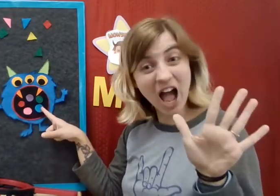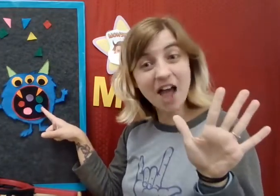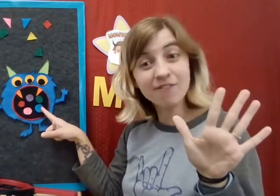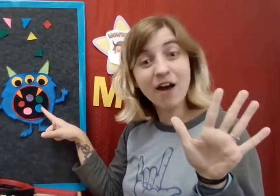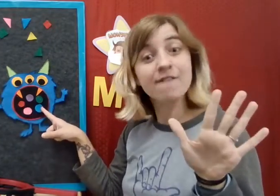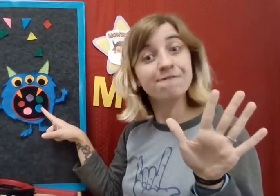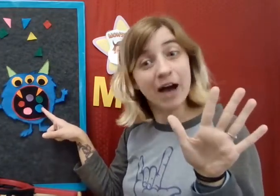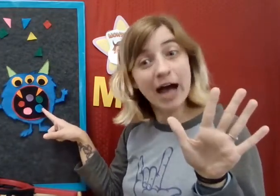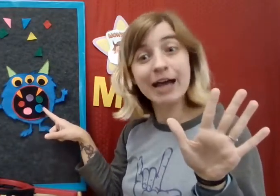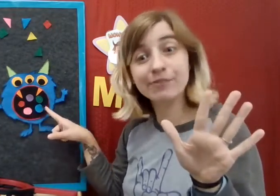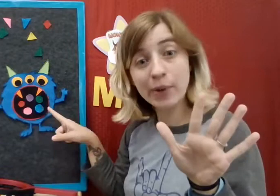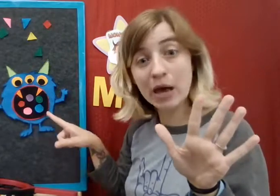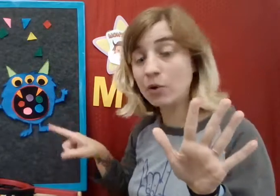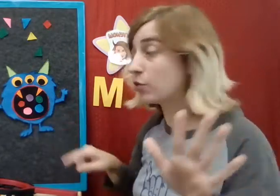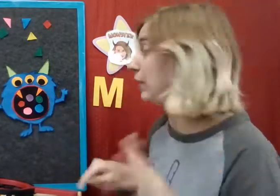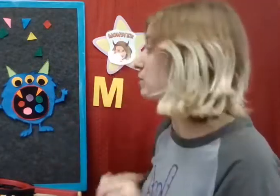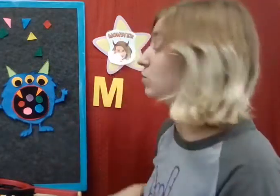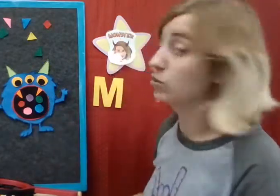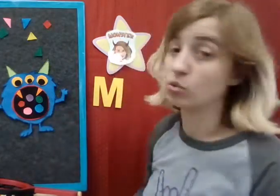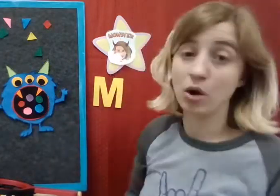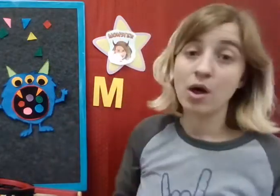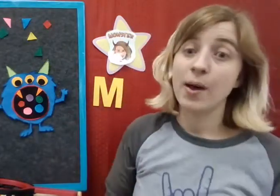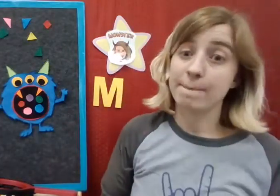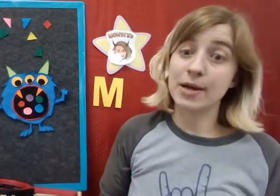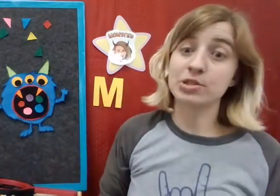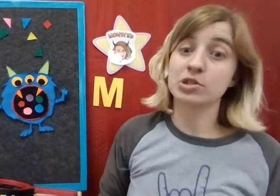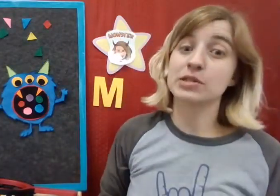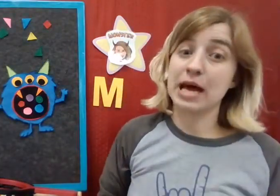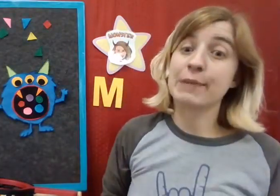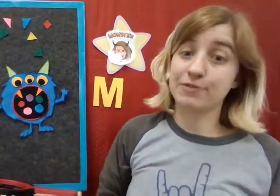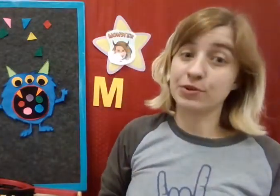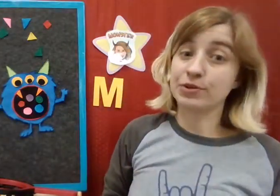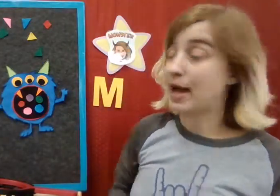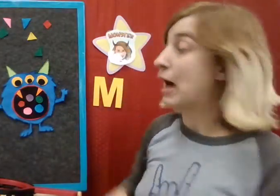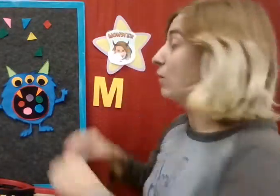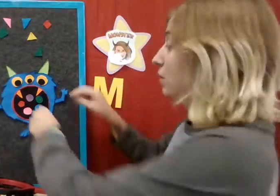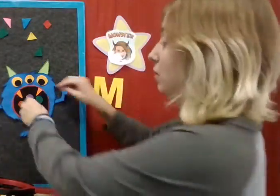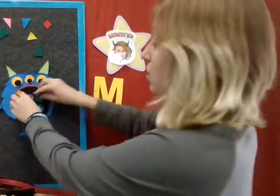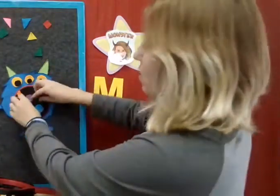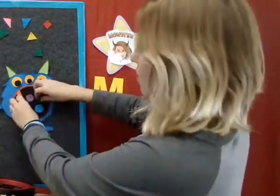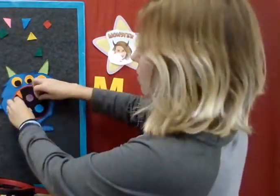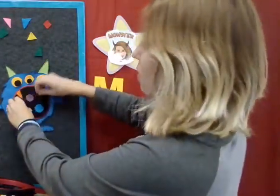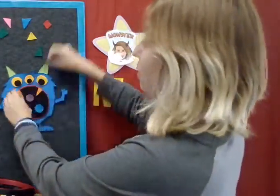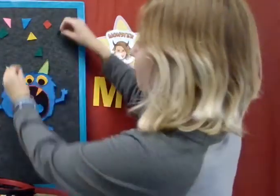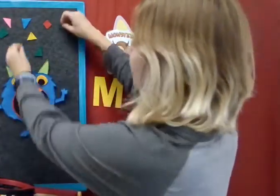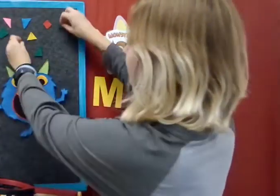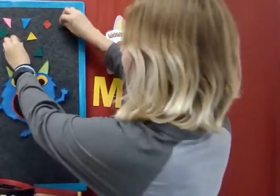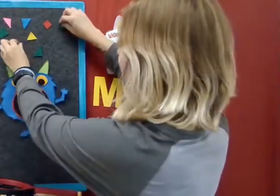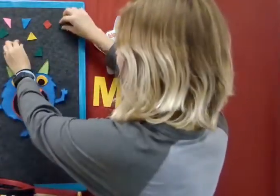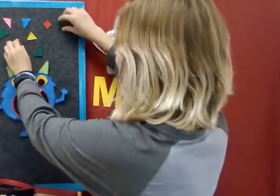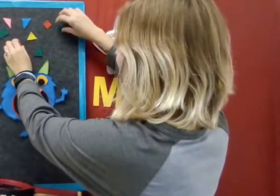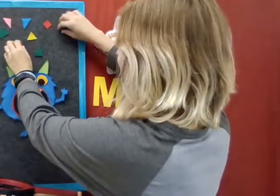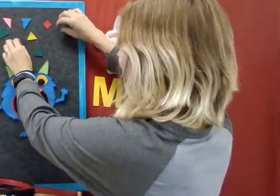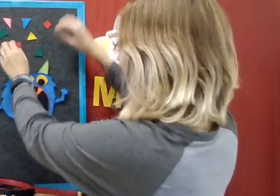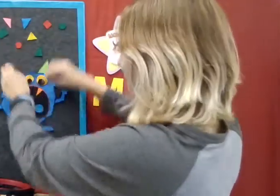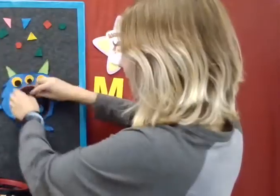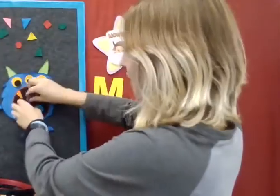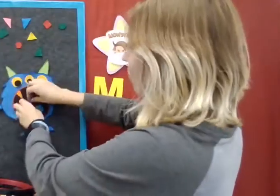five. Five round things. Ooh, monster has got to be full now. All right. Okay, we'll